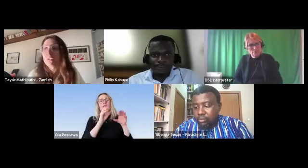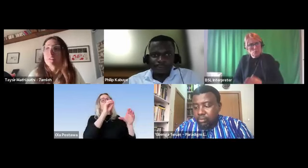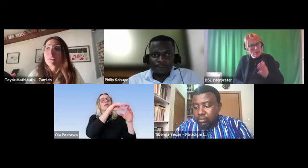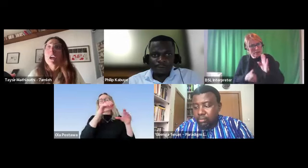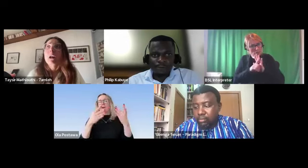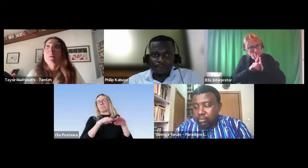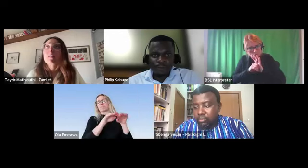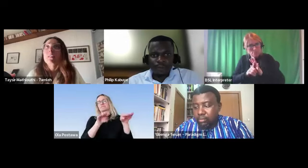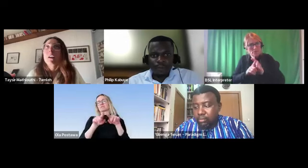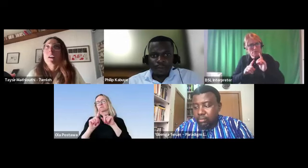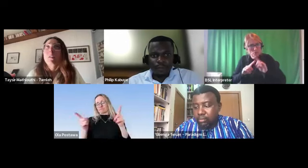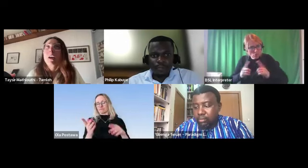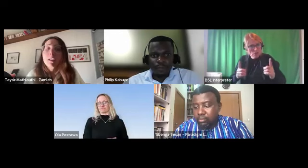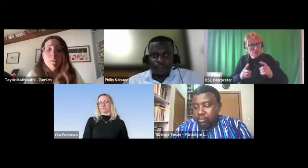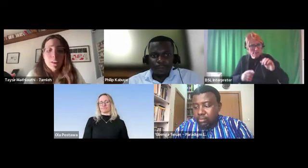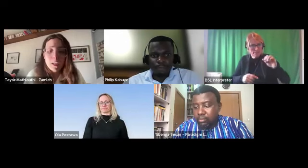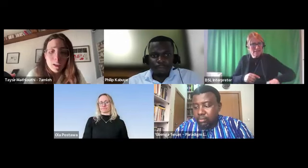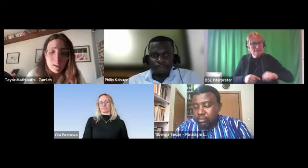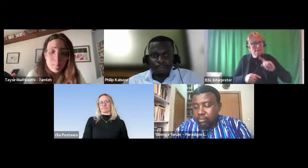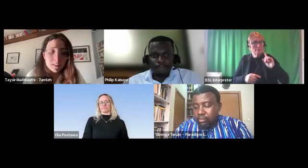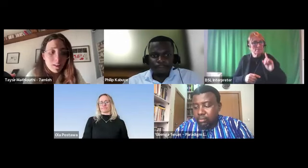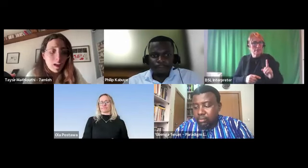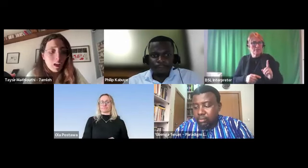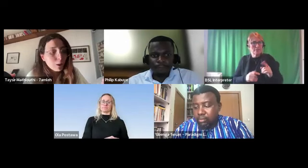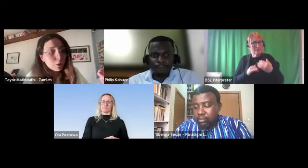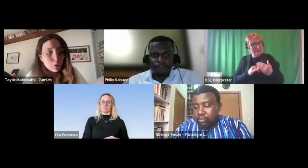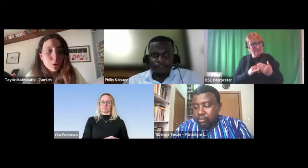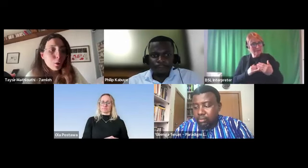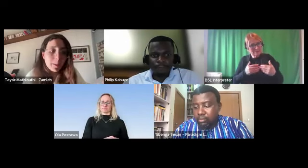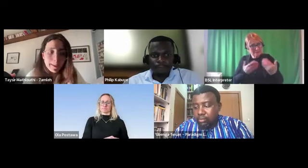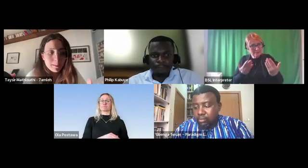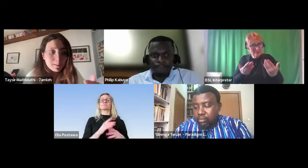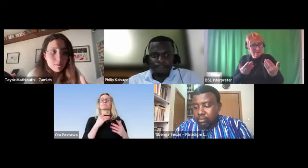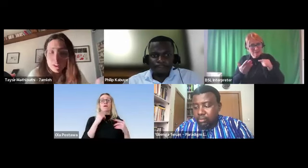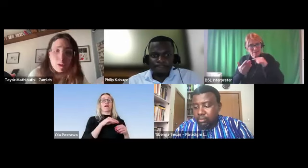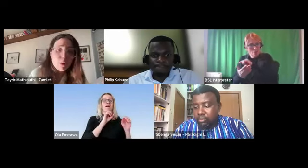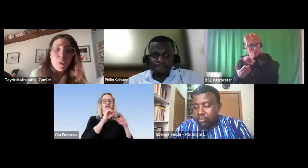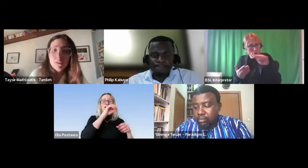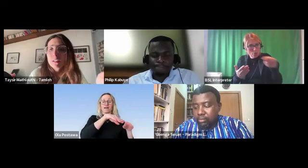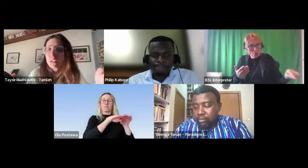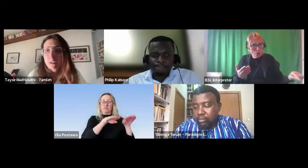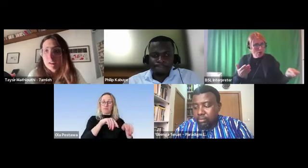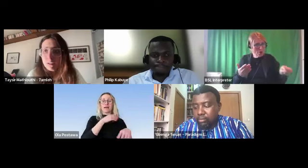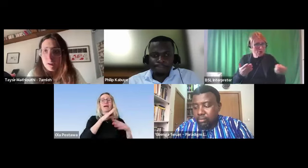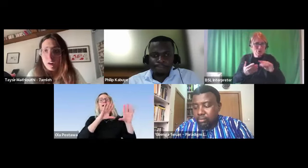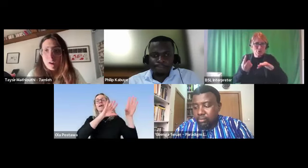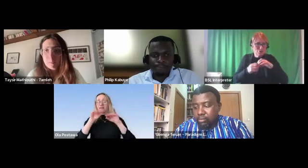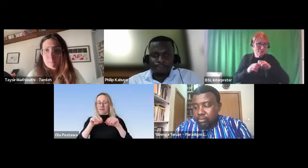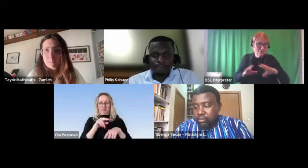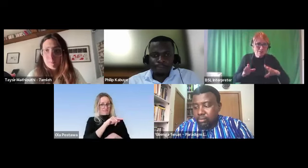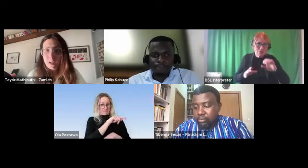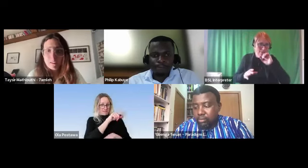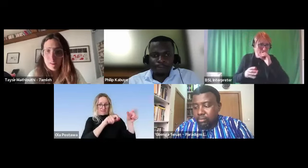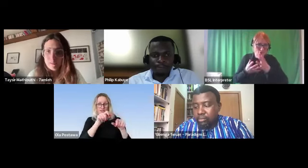for alternatives. But at the end of the day, Meta, YouTube, X, TikTok won't disappear